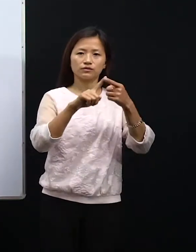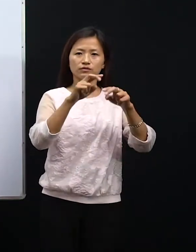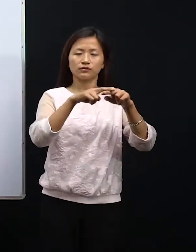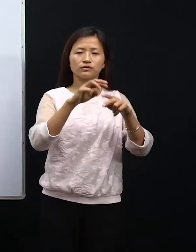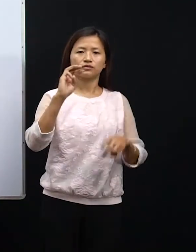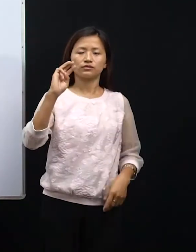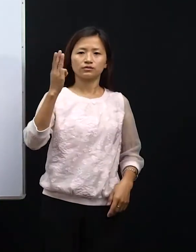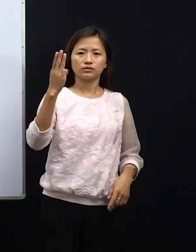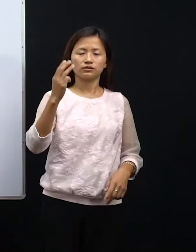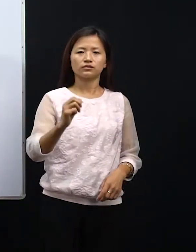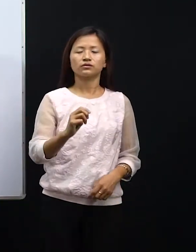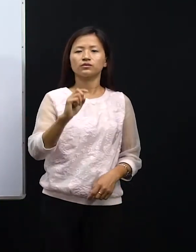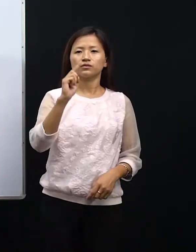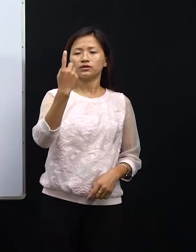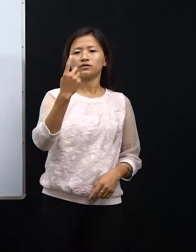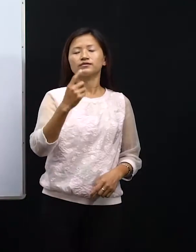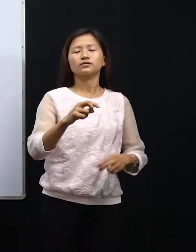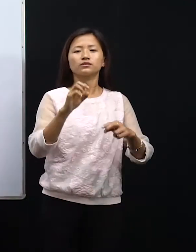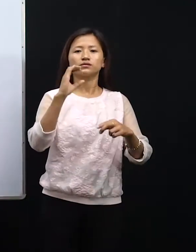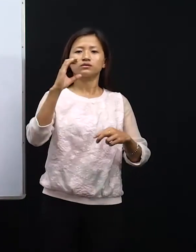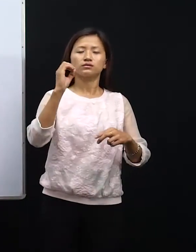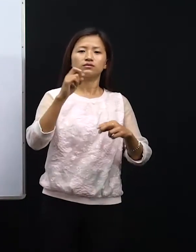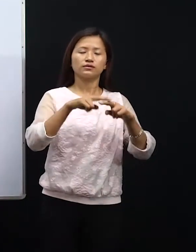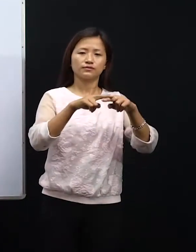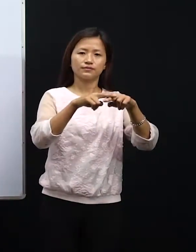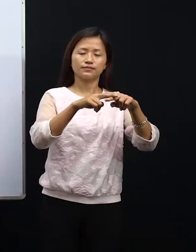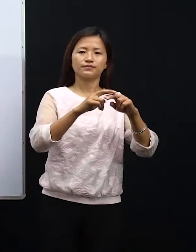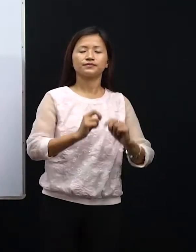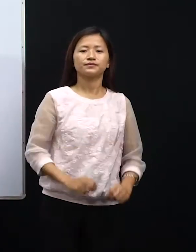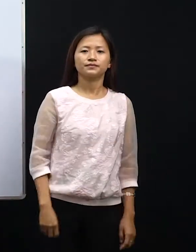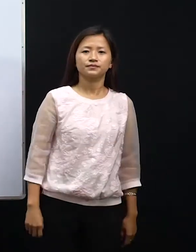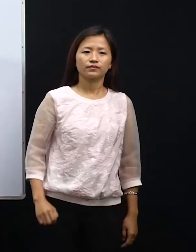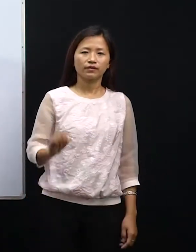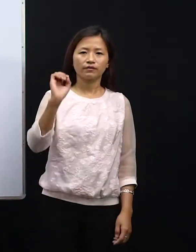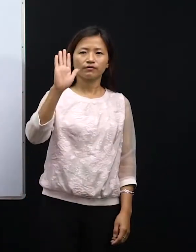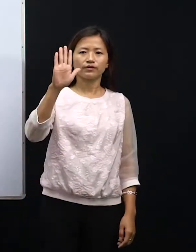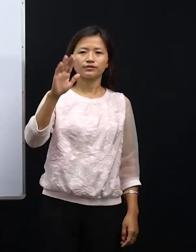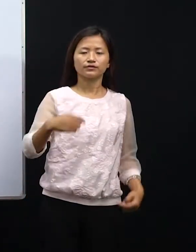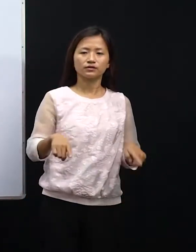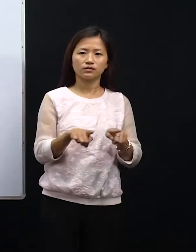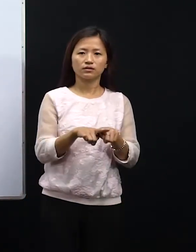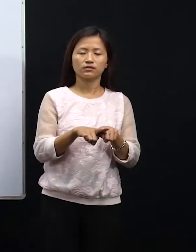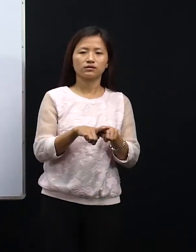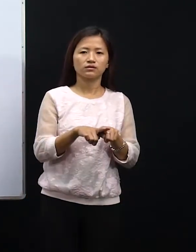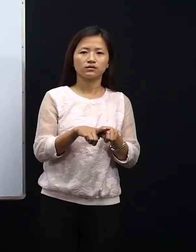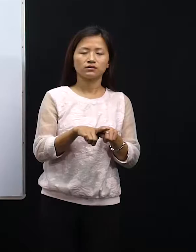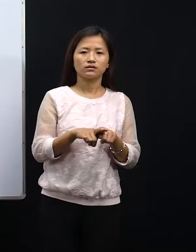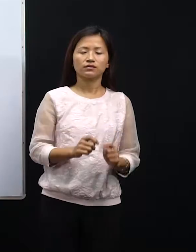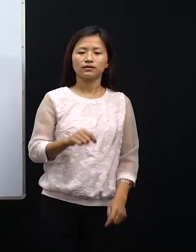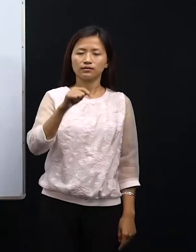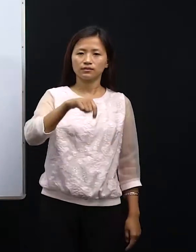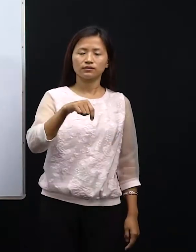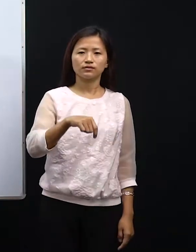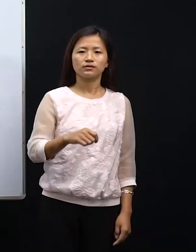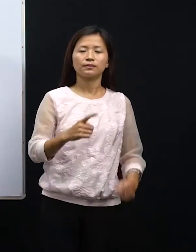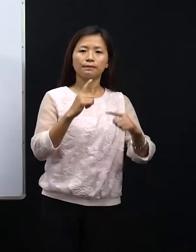one of the coefficients. Okay, so you can write 5 and here it is